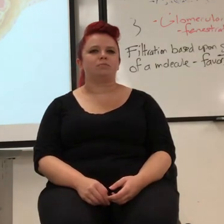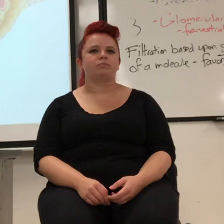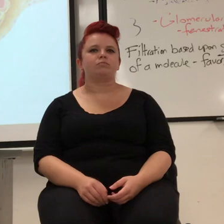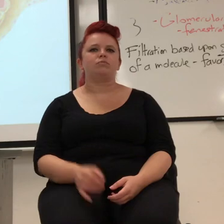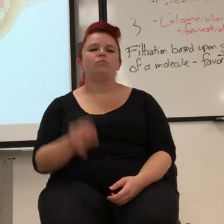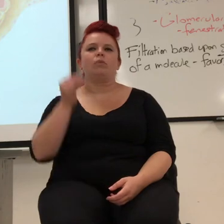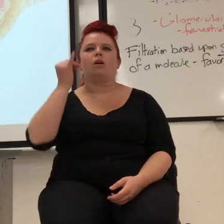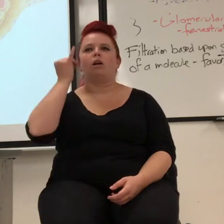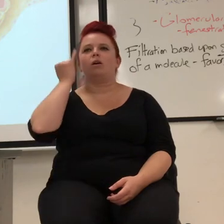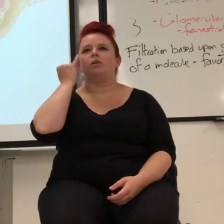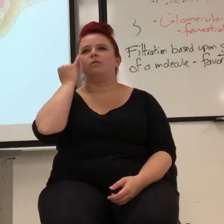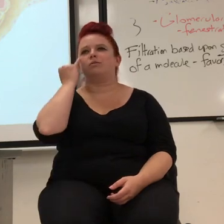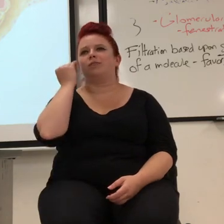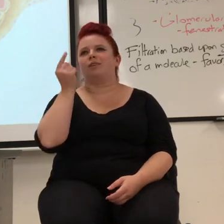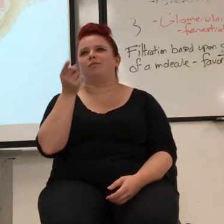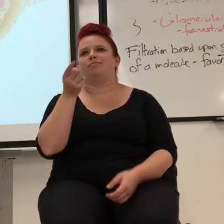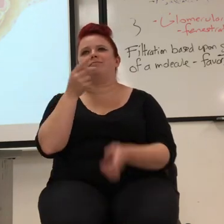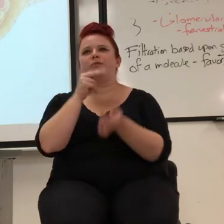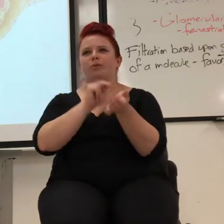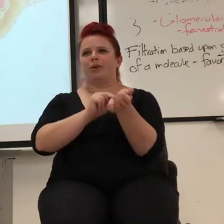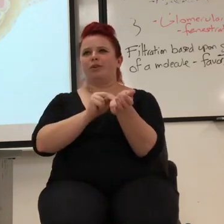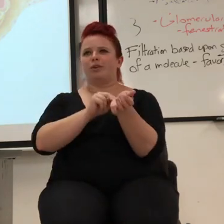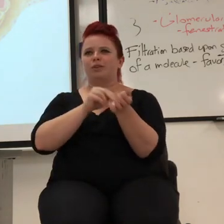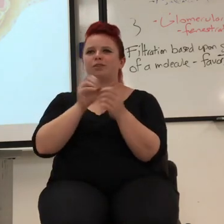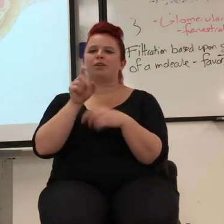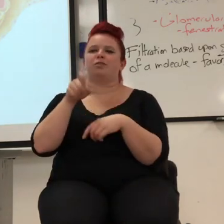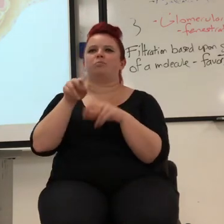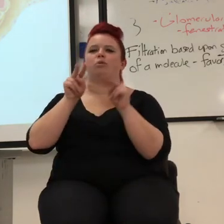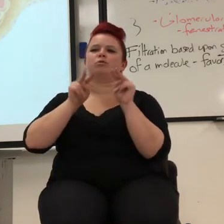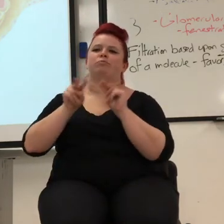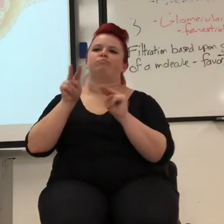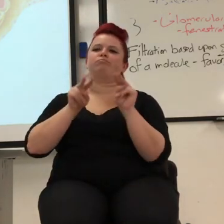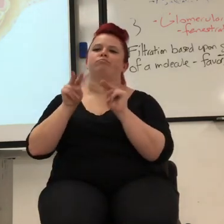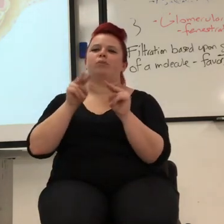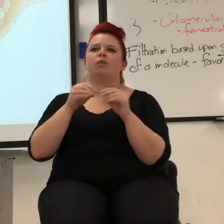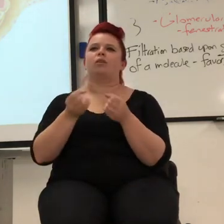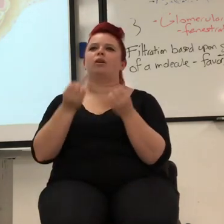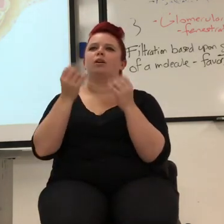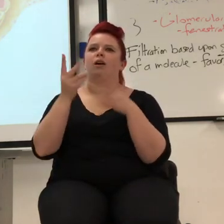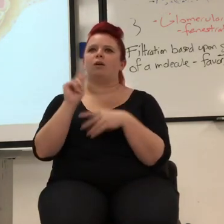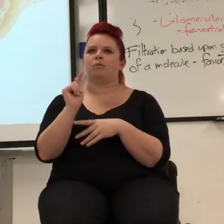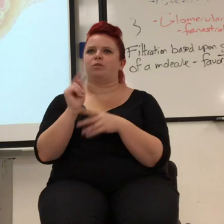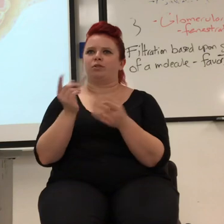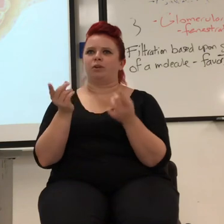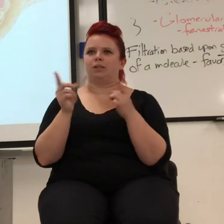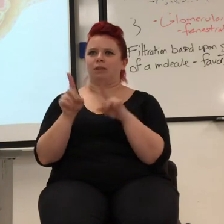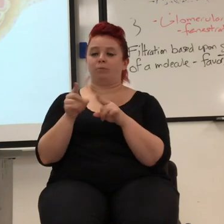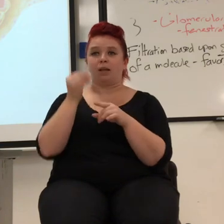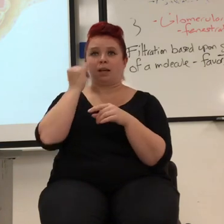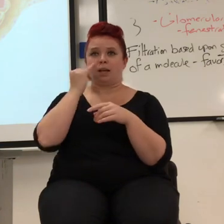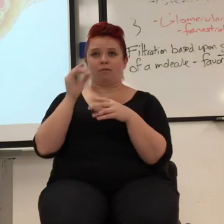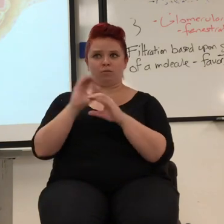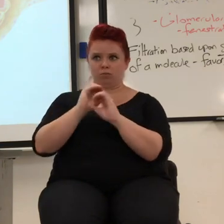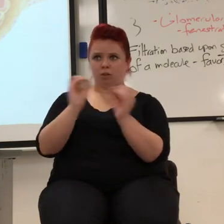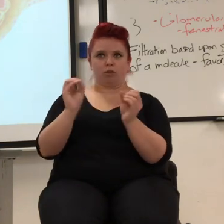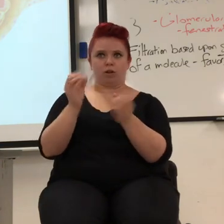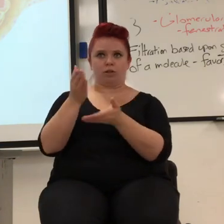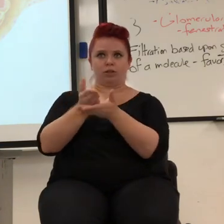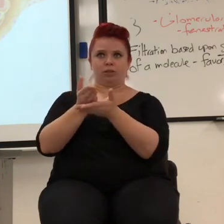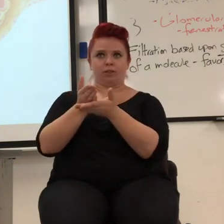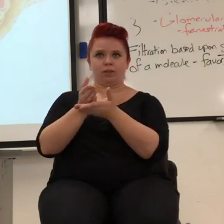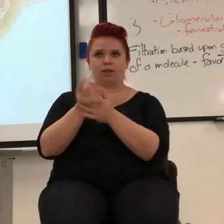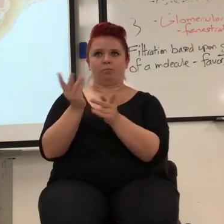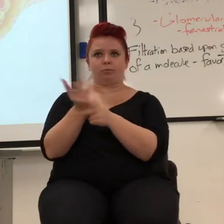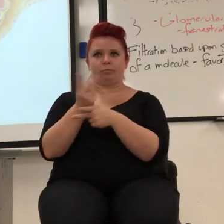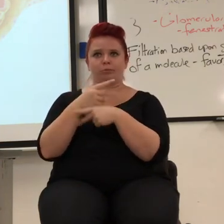nurse and you're supposed to monitor the urine output? What if they stop making urine? What does that tell you? Well, you just better get the doctor